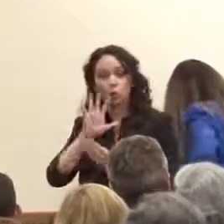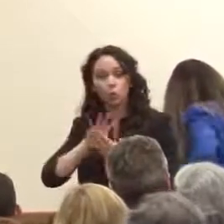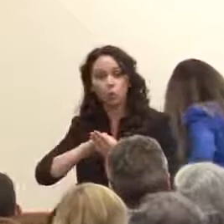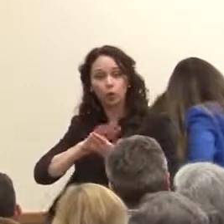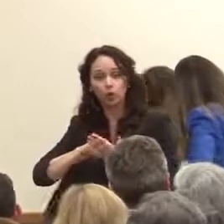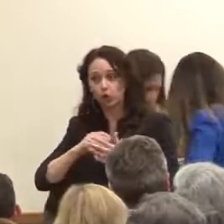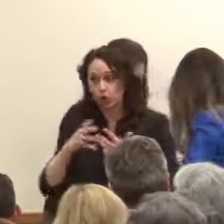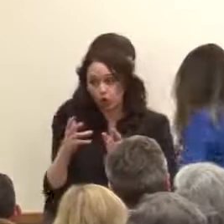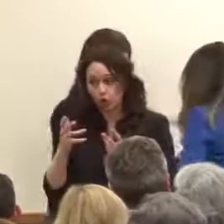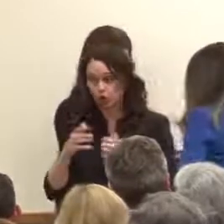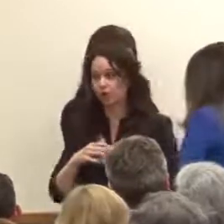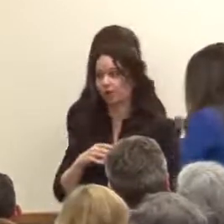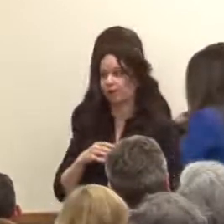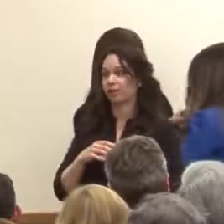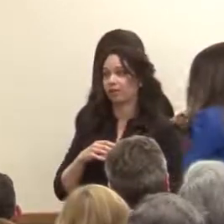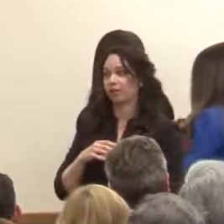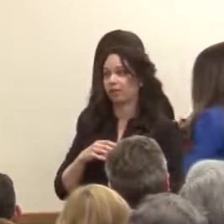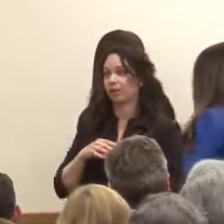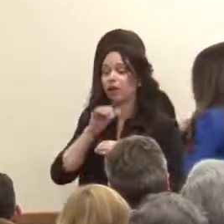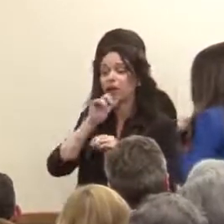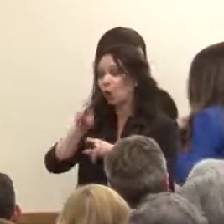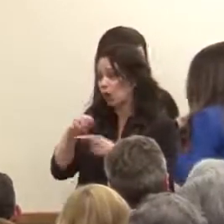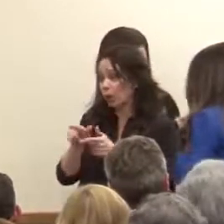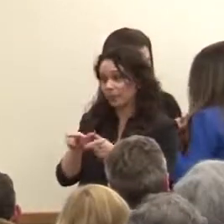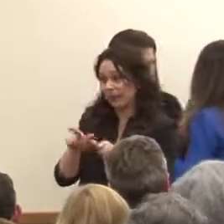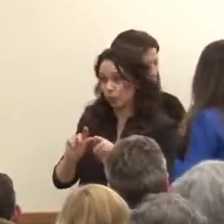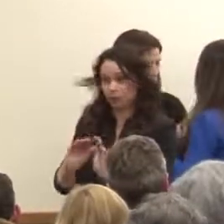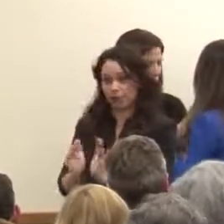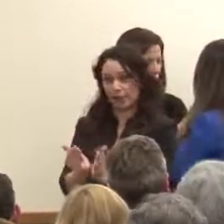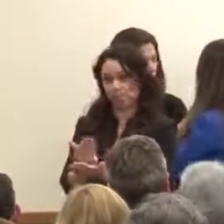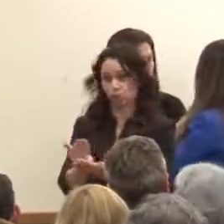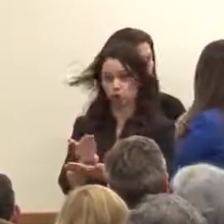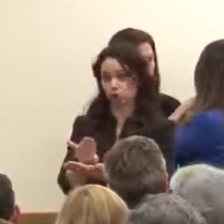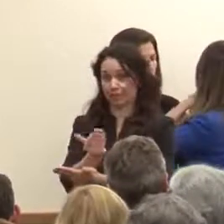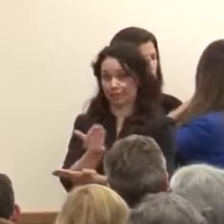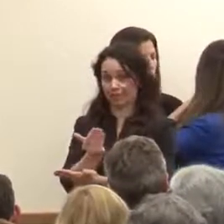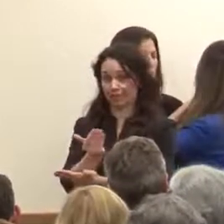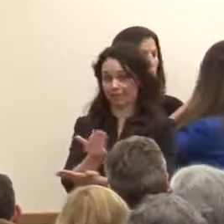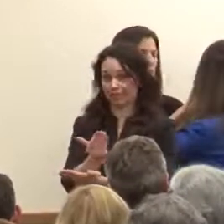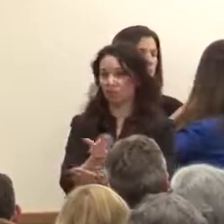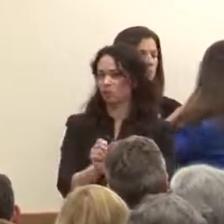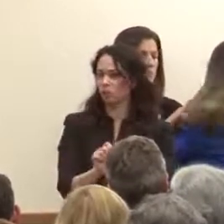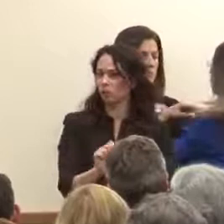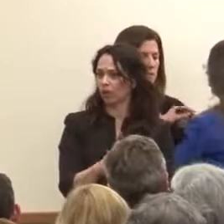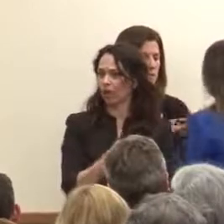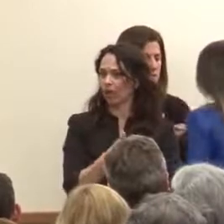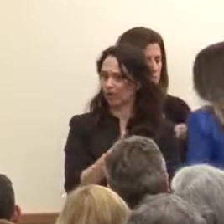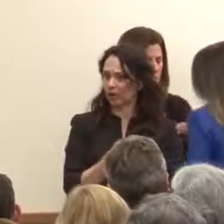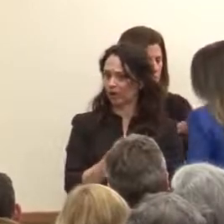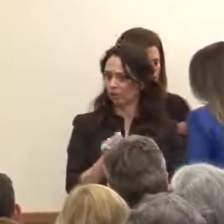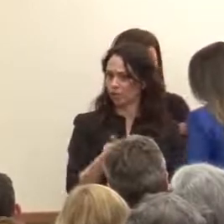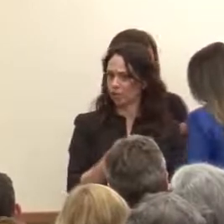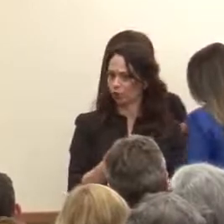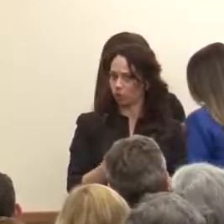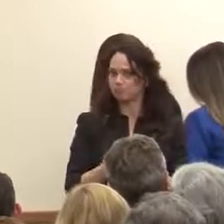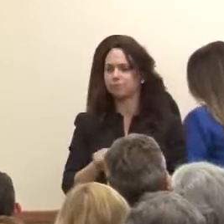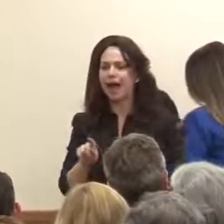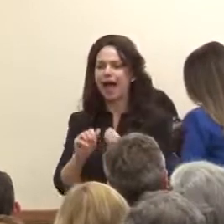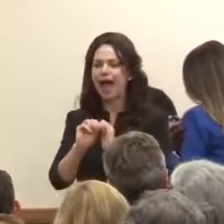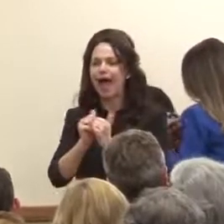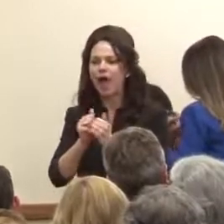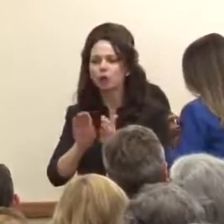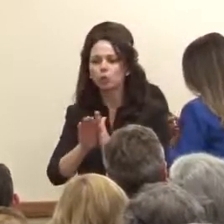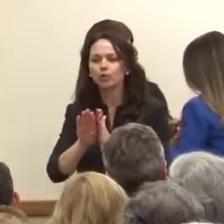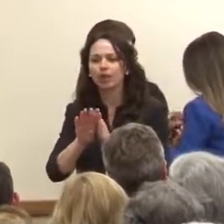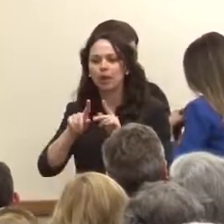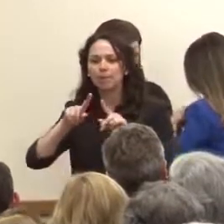learn is not only that the language is emerging, that one can get from other places, but how do you develop